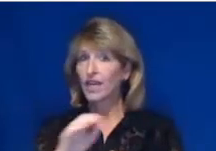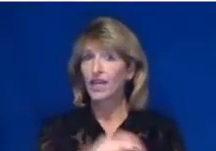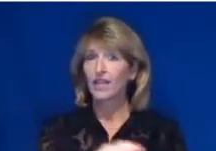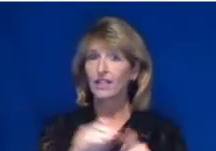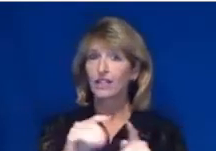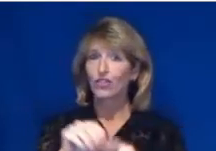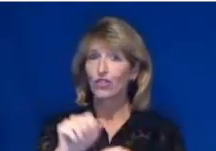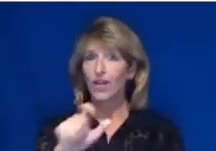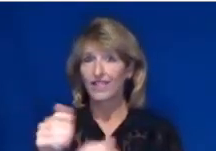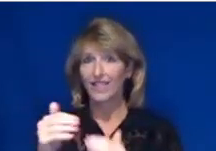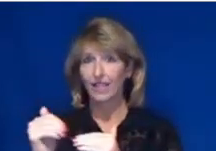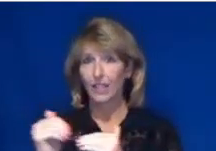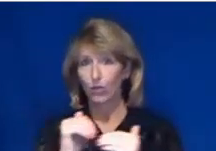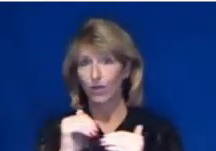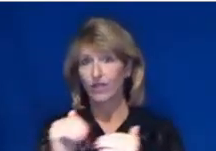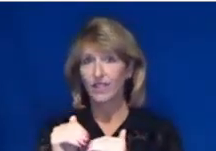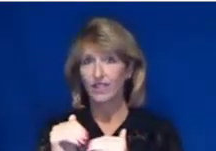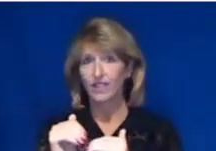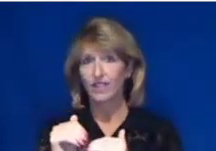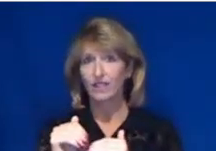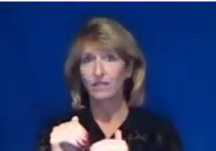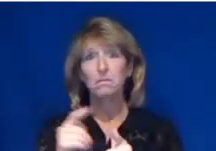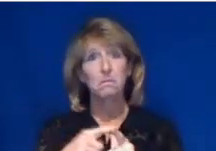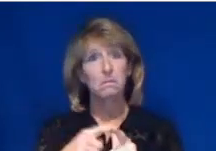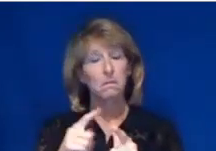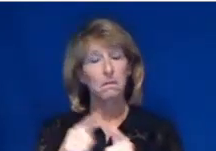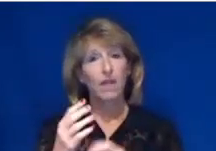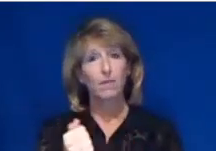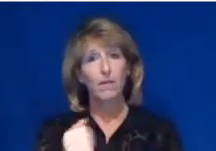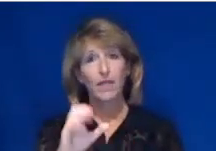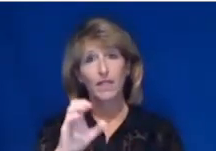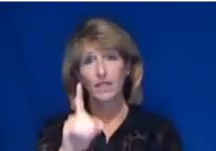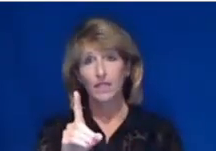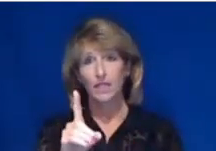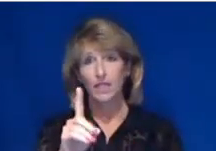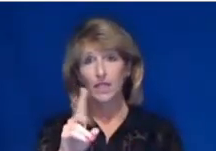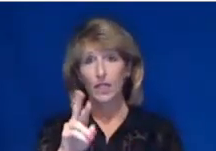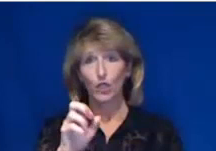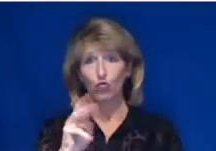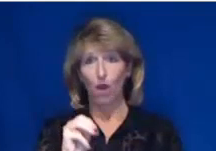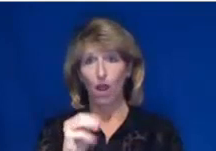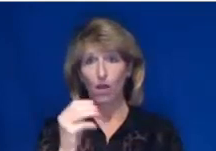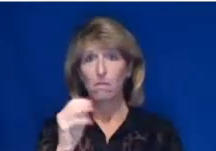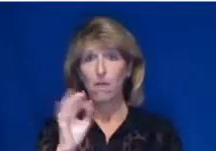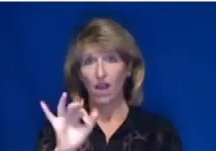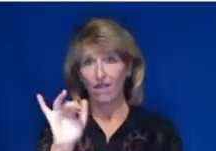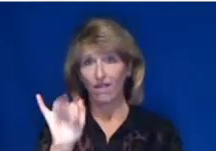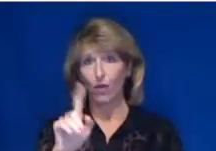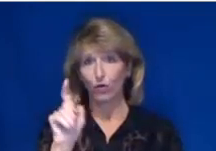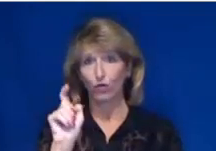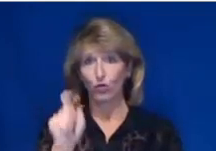So what they did was take each English question and find the ASL equivalent.